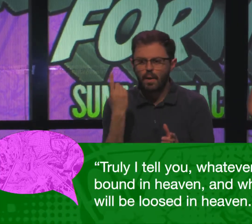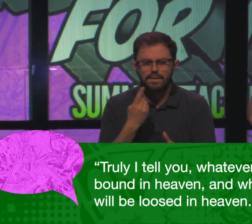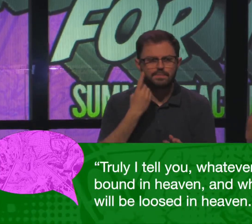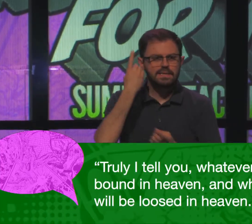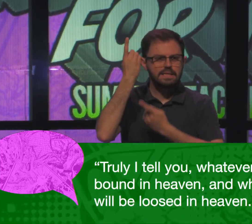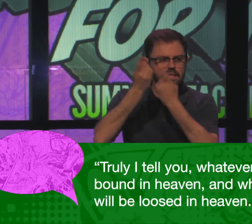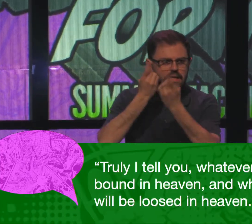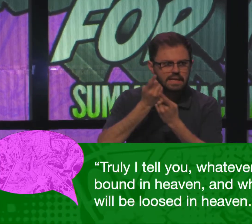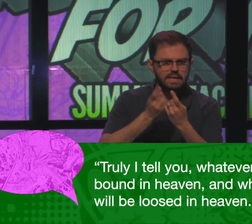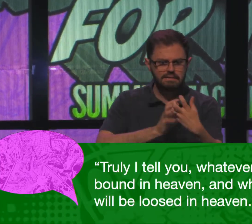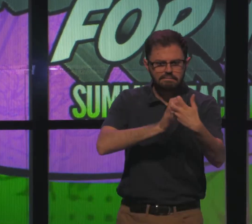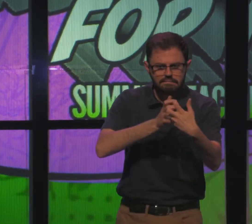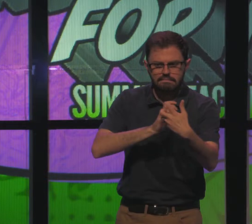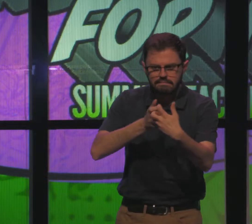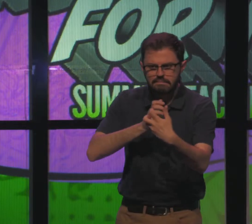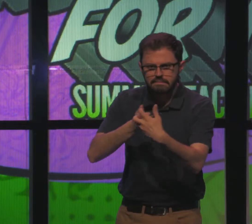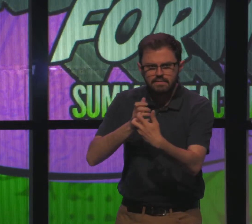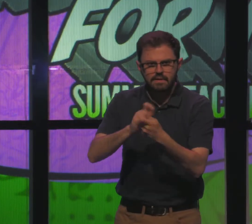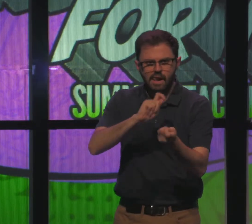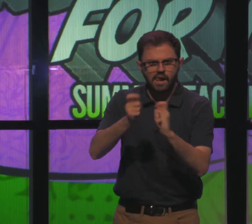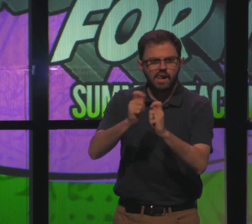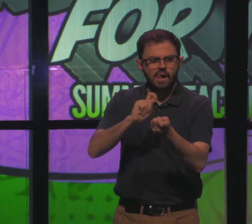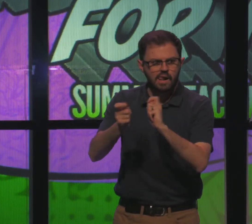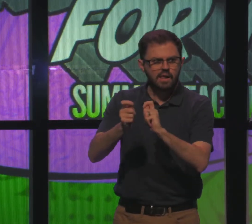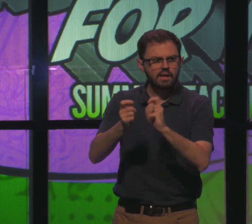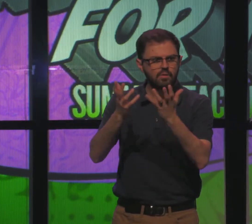adaptive people.